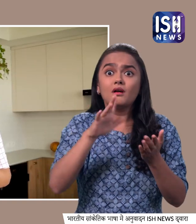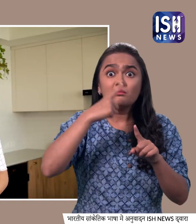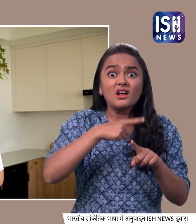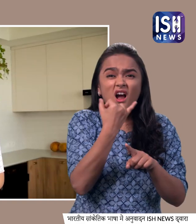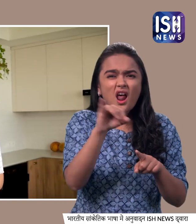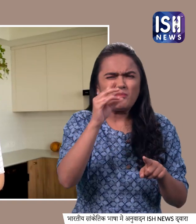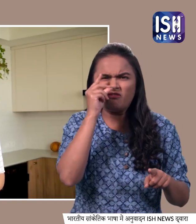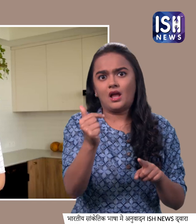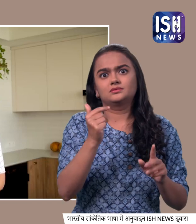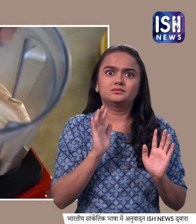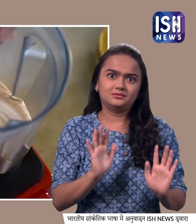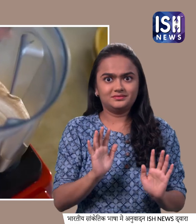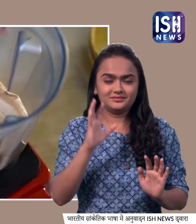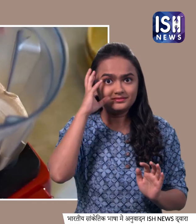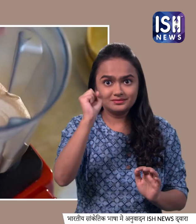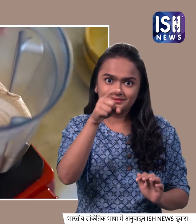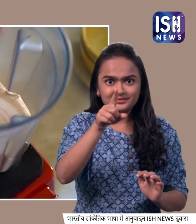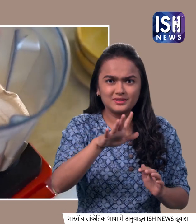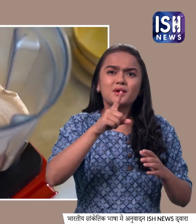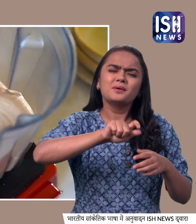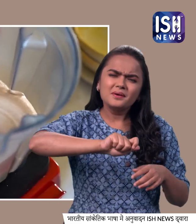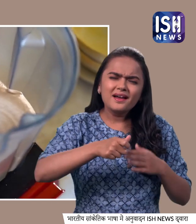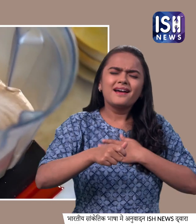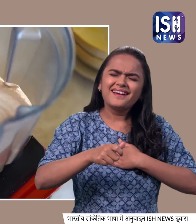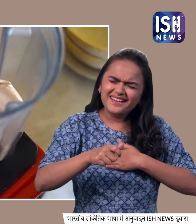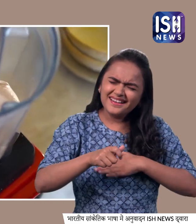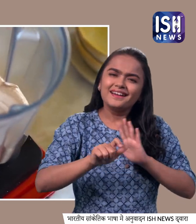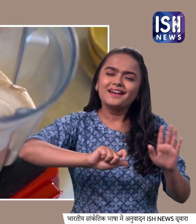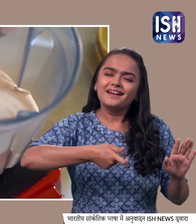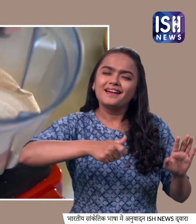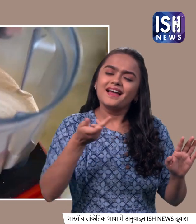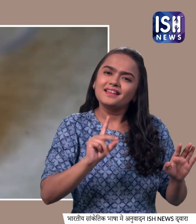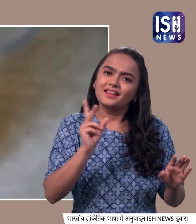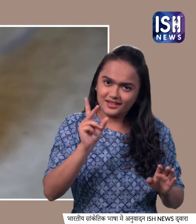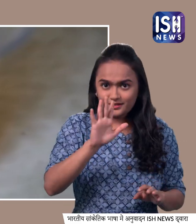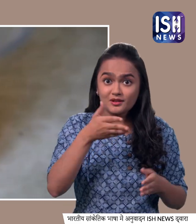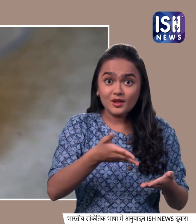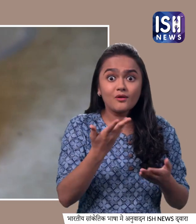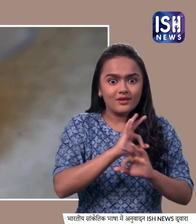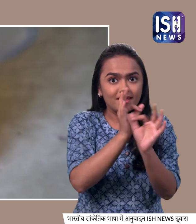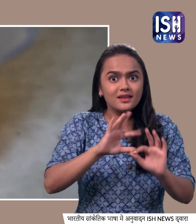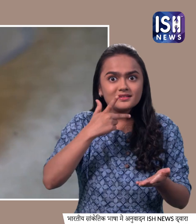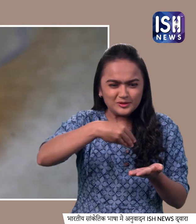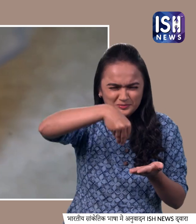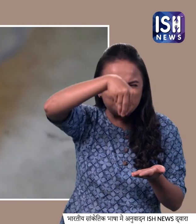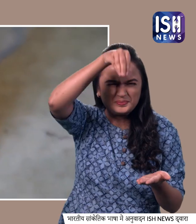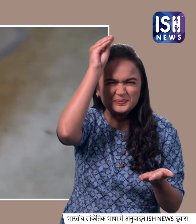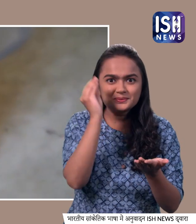fast. Keep cold and blend it. So, this is delicious, creamy butter.